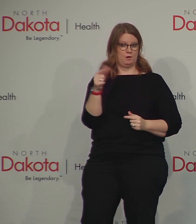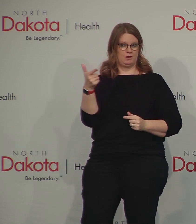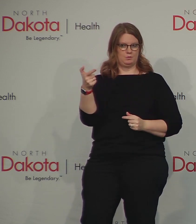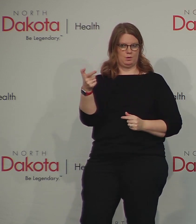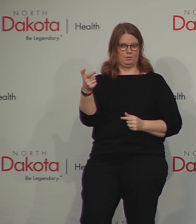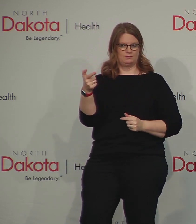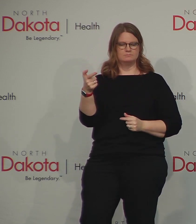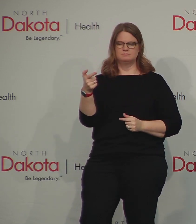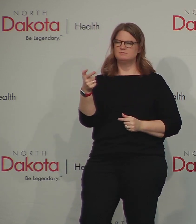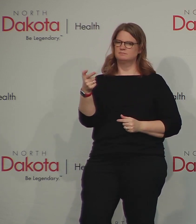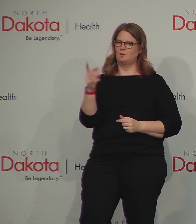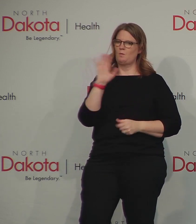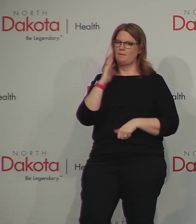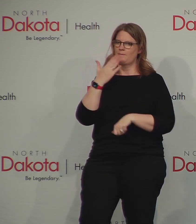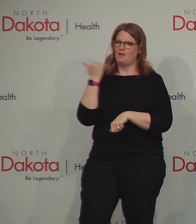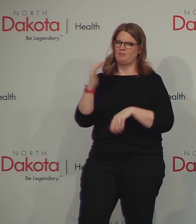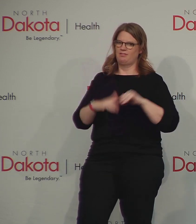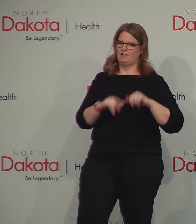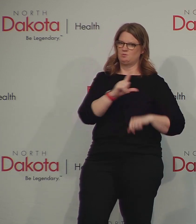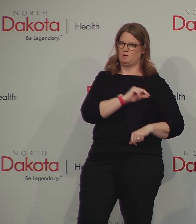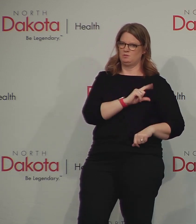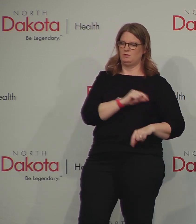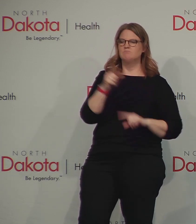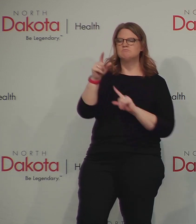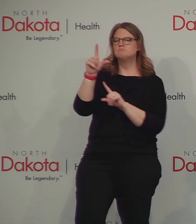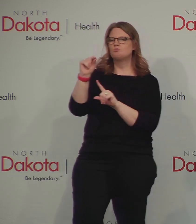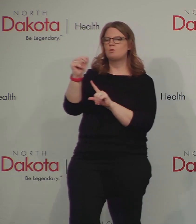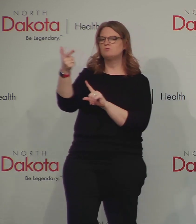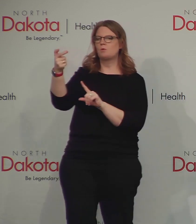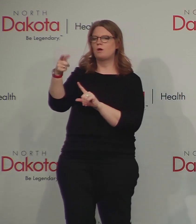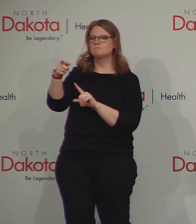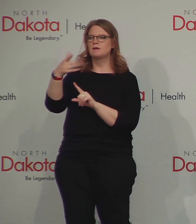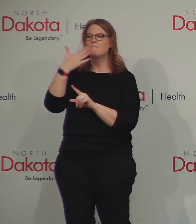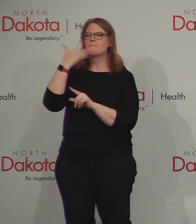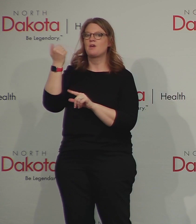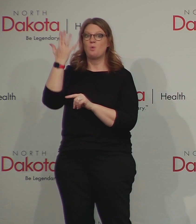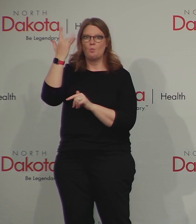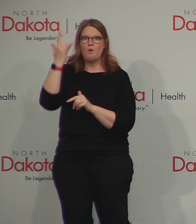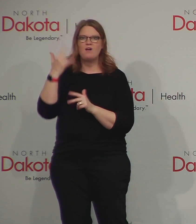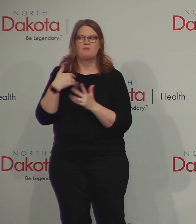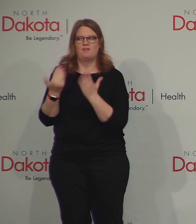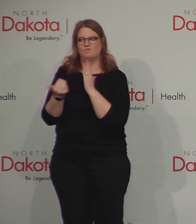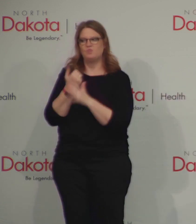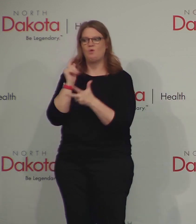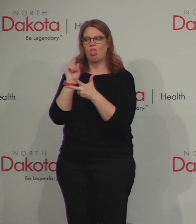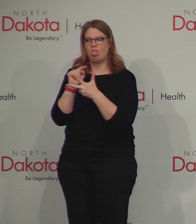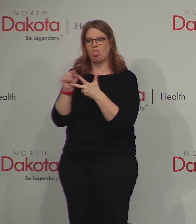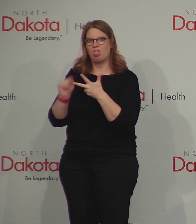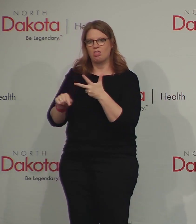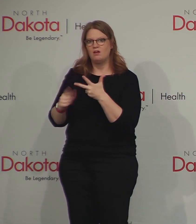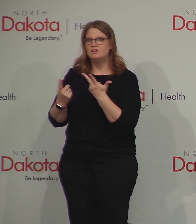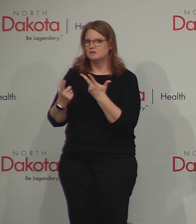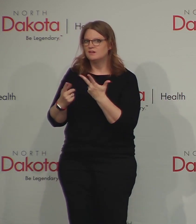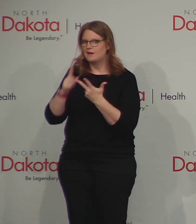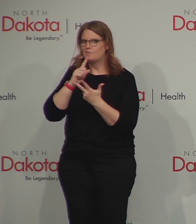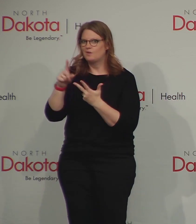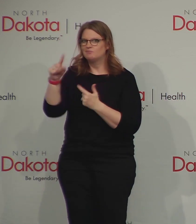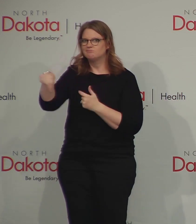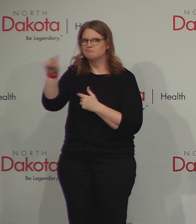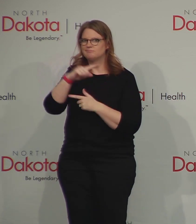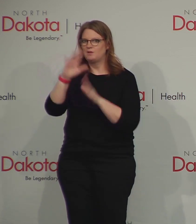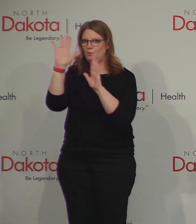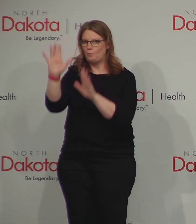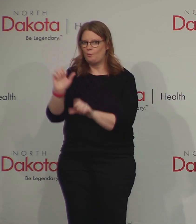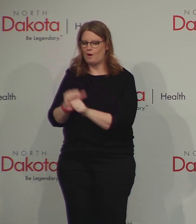better and different than 2020 was, because of the new tools that we have, and because of the great work that North Dakotans are